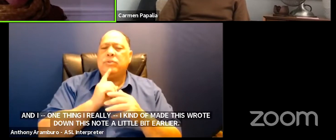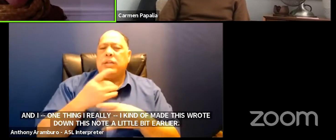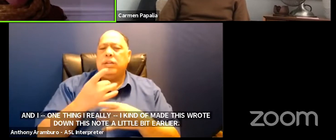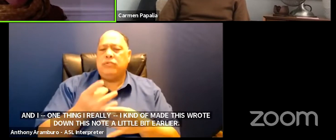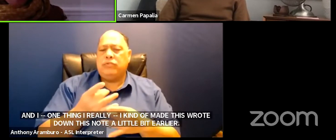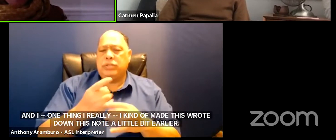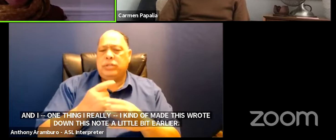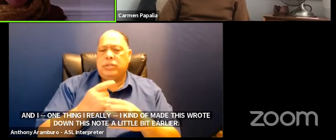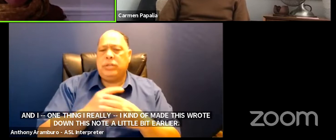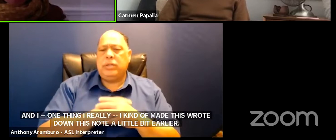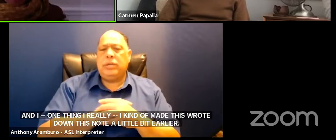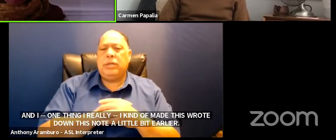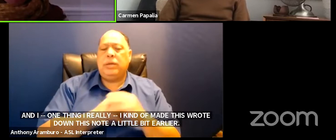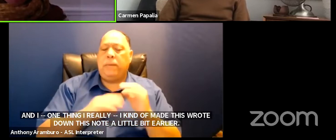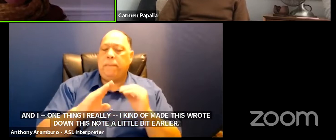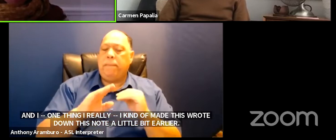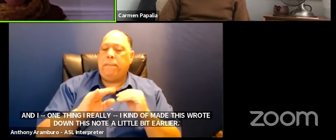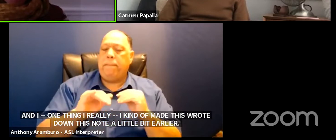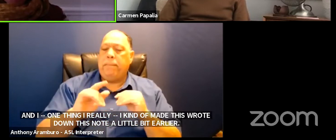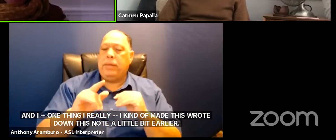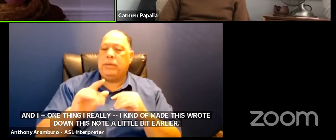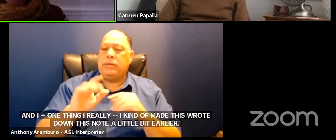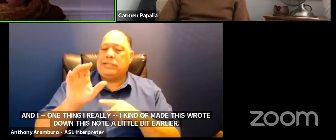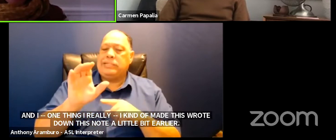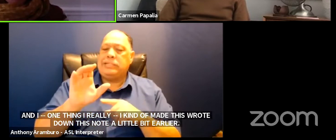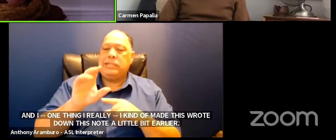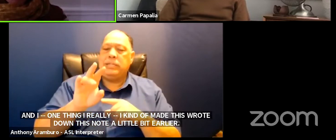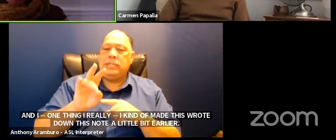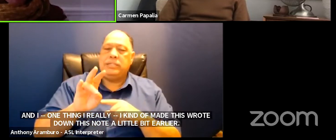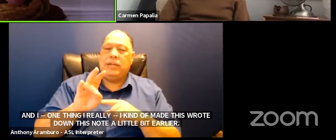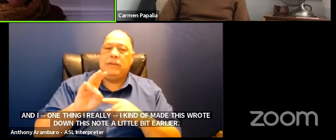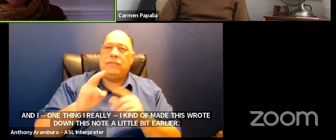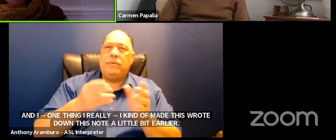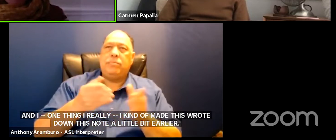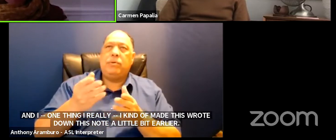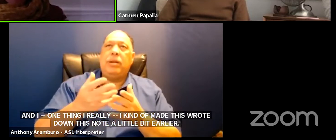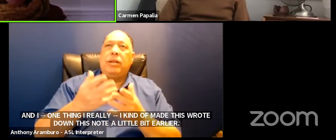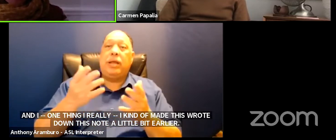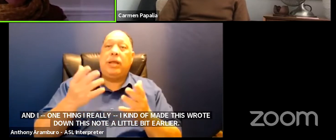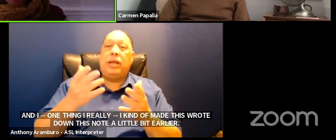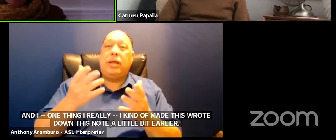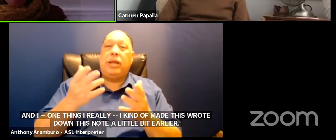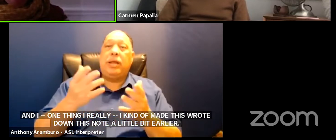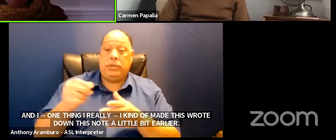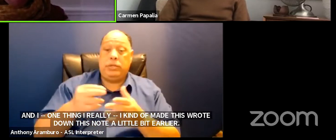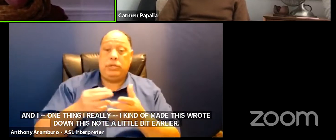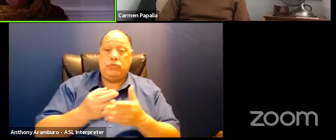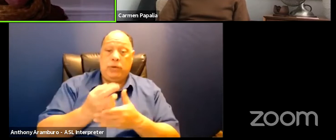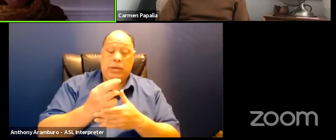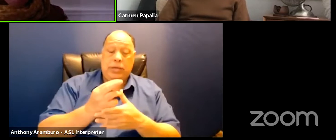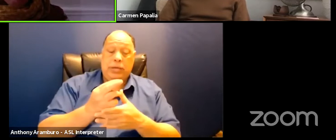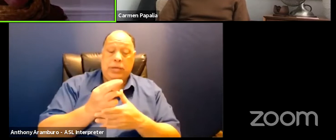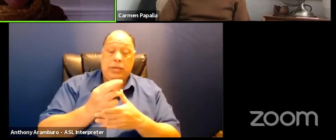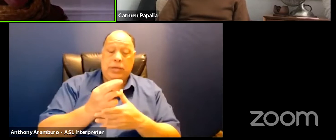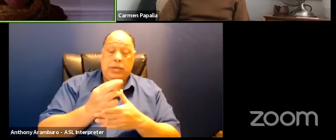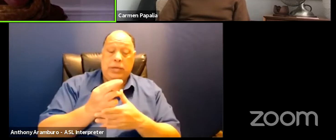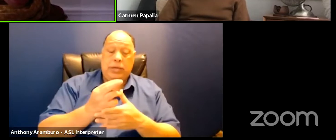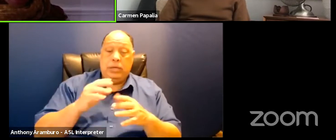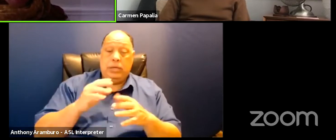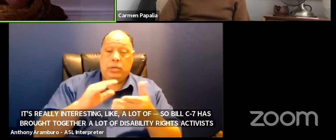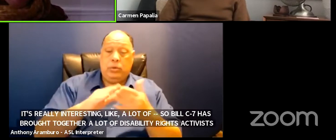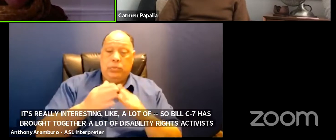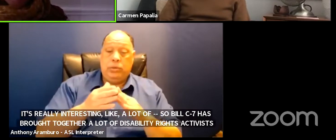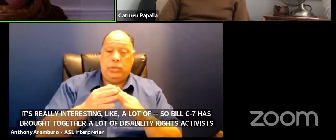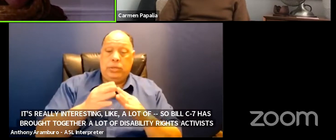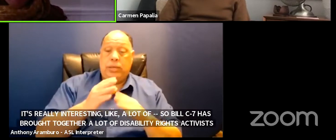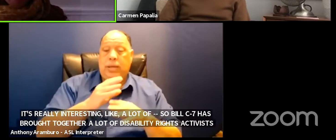Bill C7 has brought together a lot of disability rights activists and community.